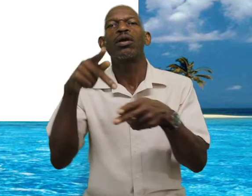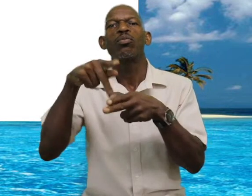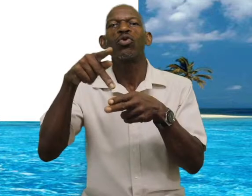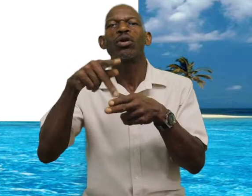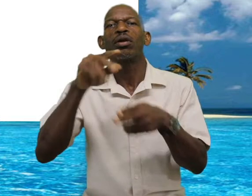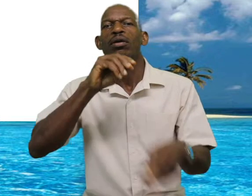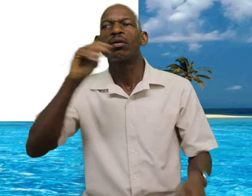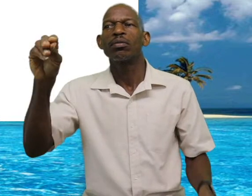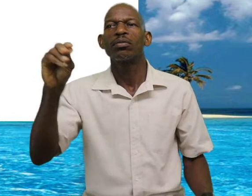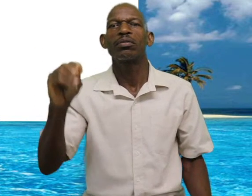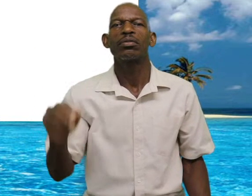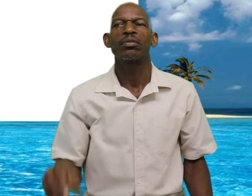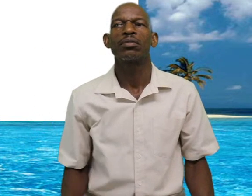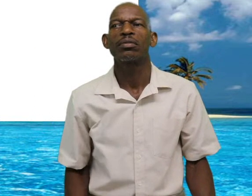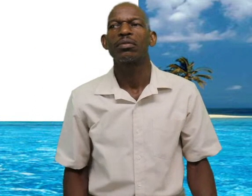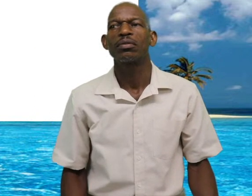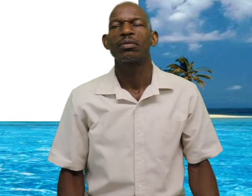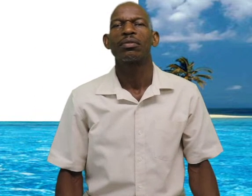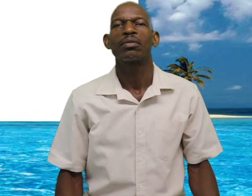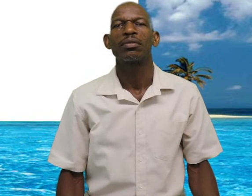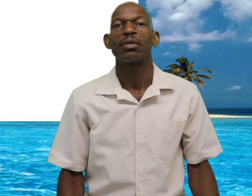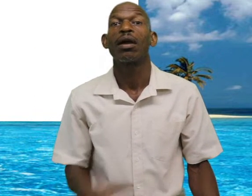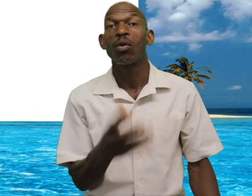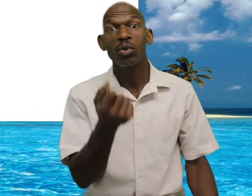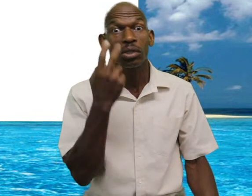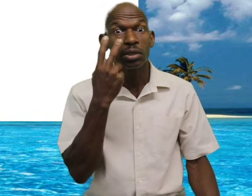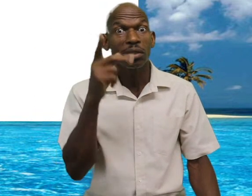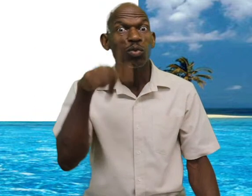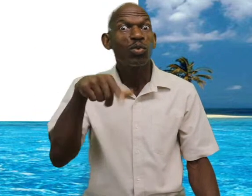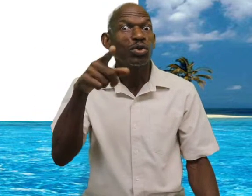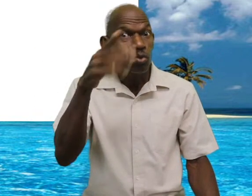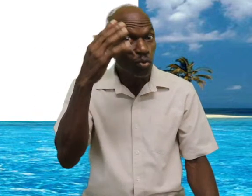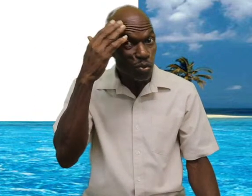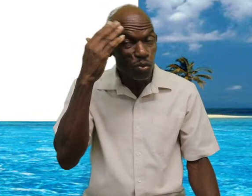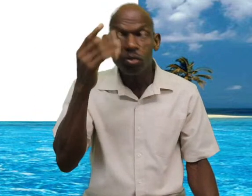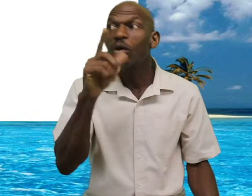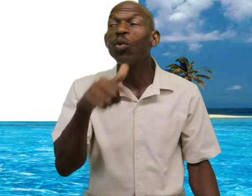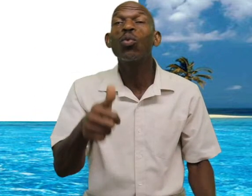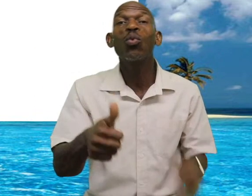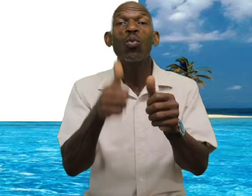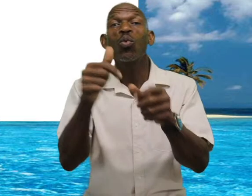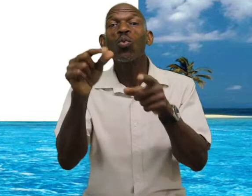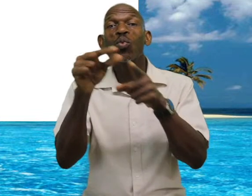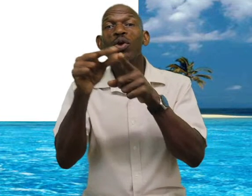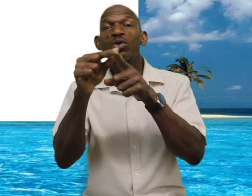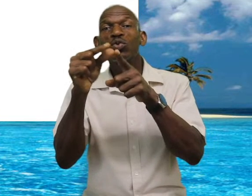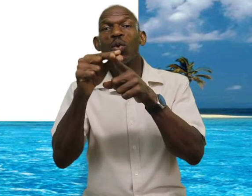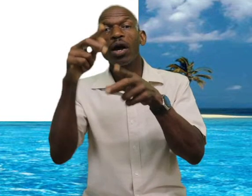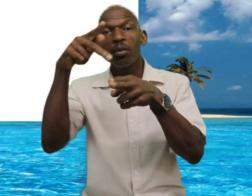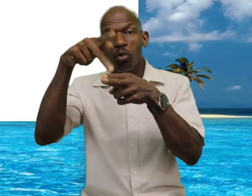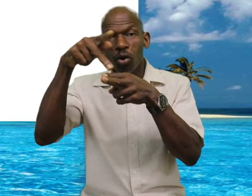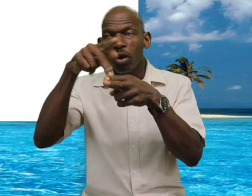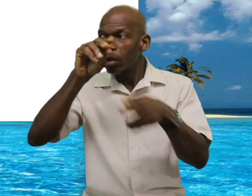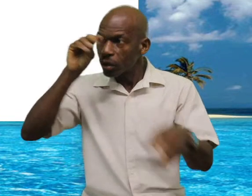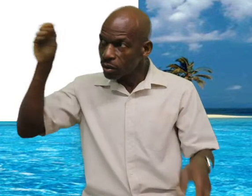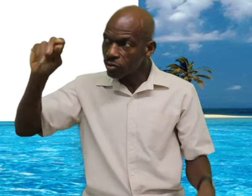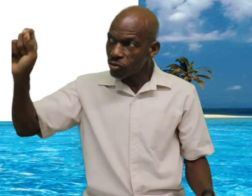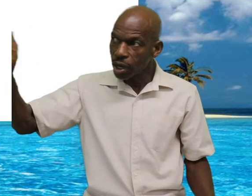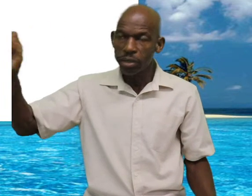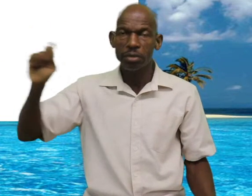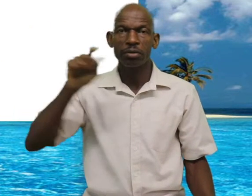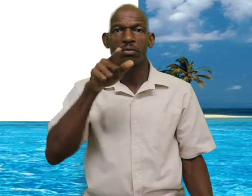Now, I could give you the choices, but I want to see if you know it on your own. And then if you don't know it, then I will give